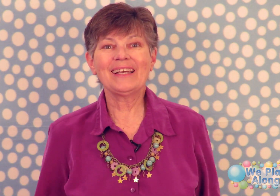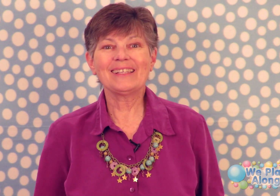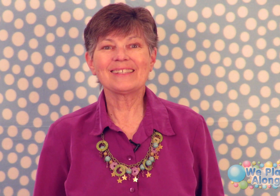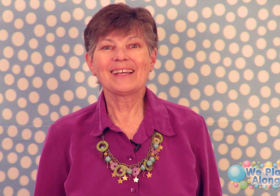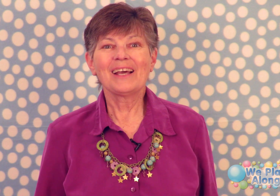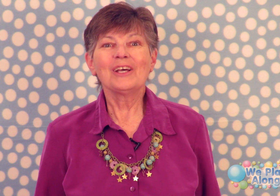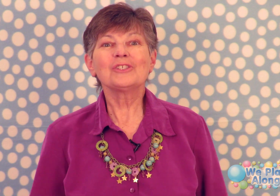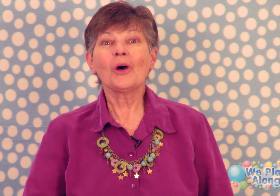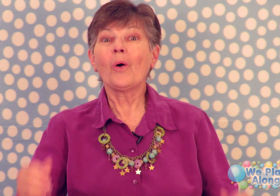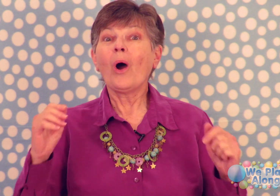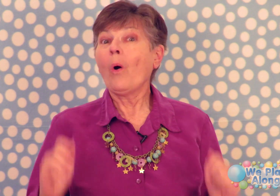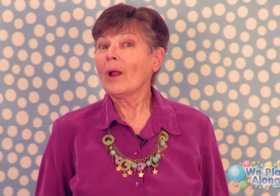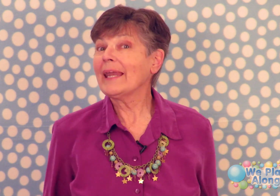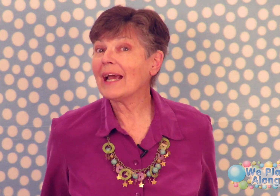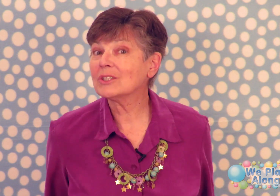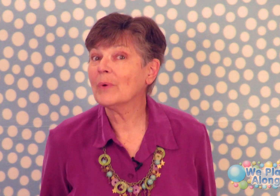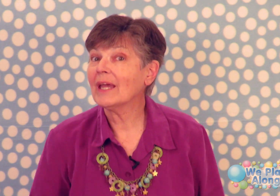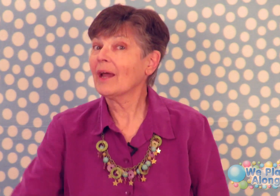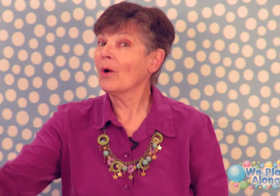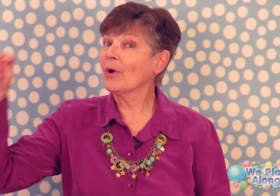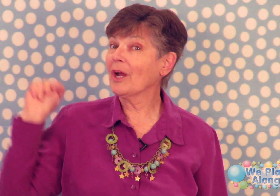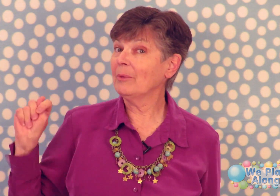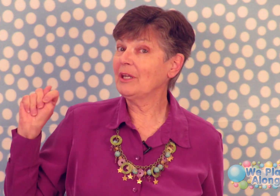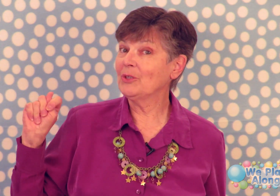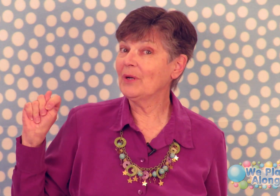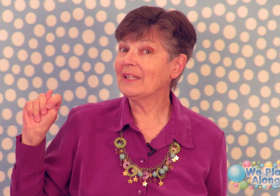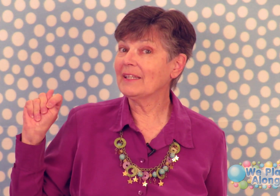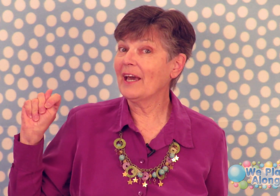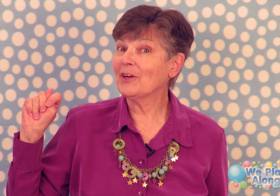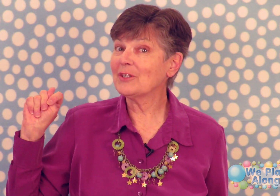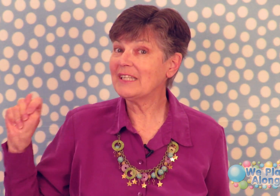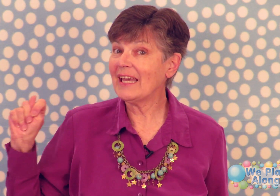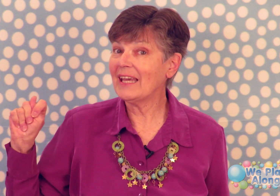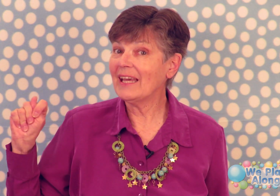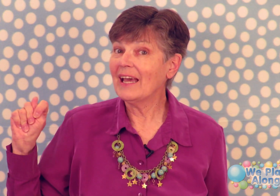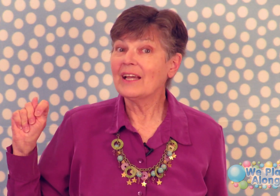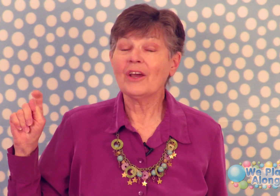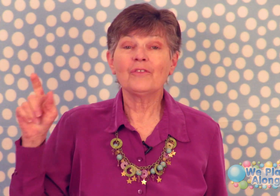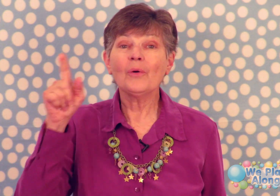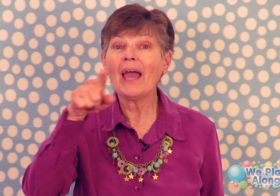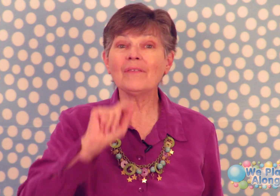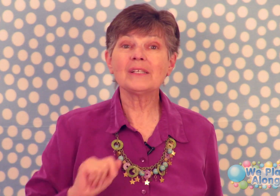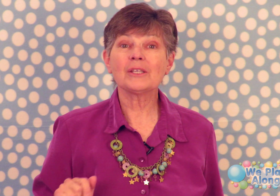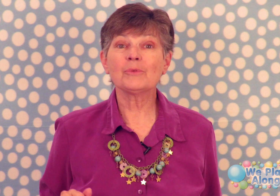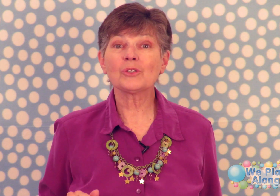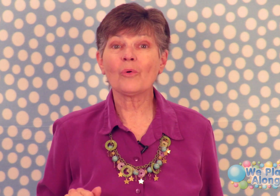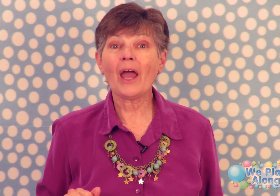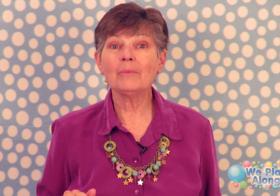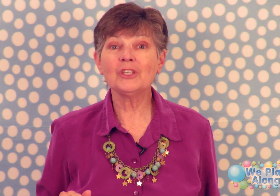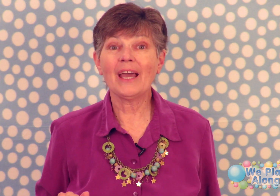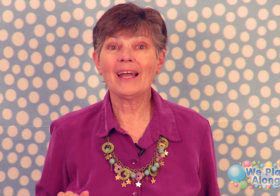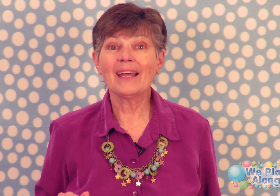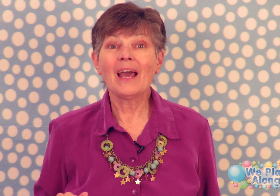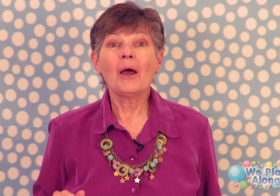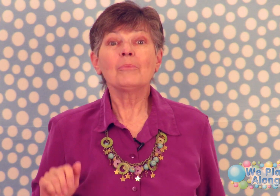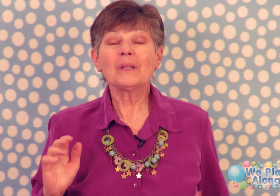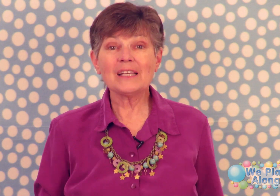opportunities. So next week we're going to be doing the letter T. Now if you haven't subscribed yet, please